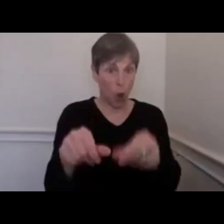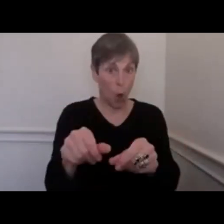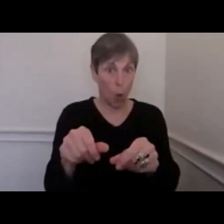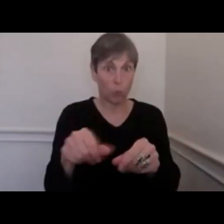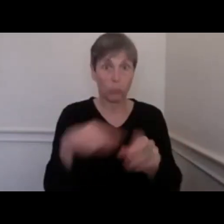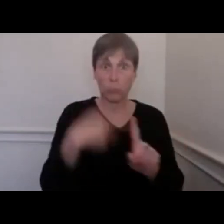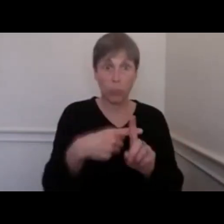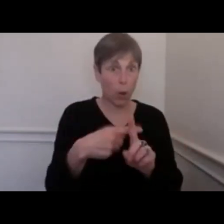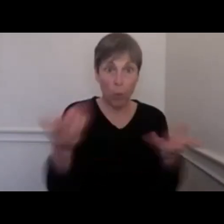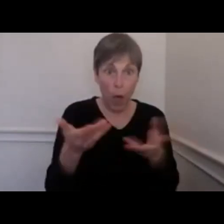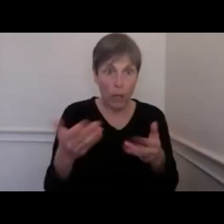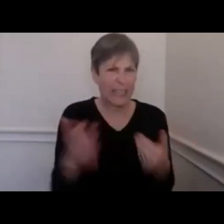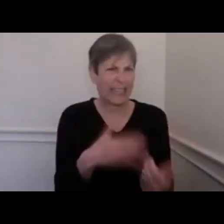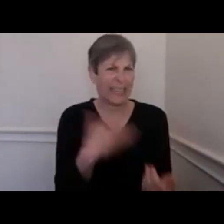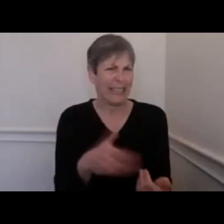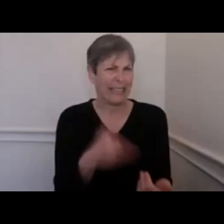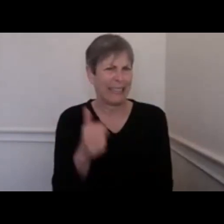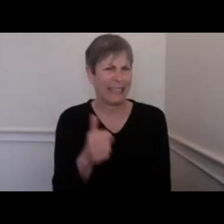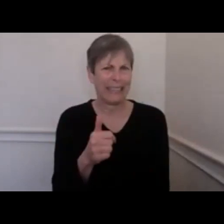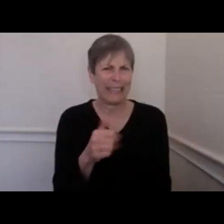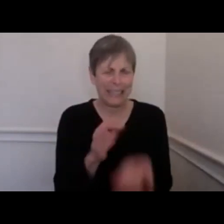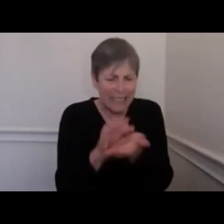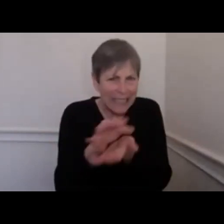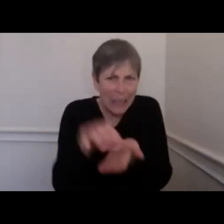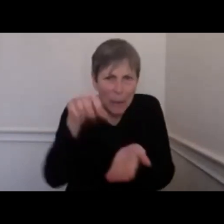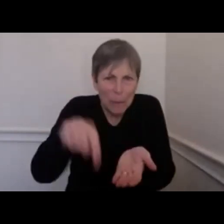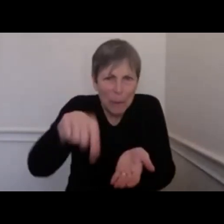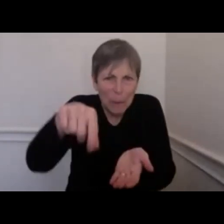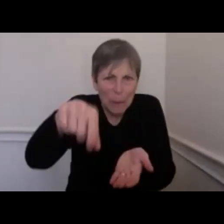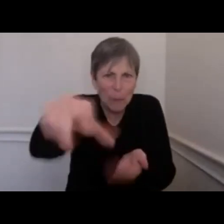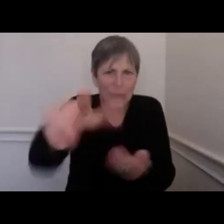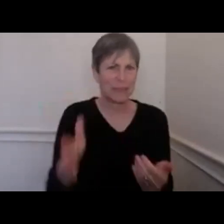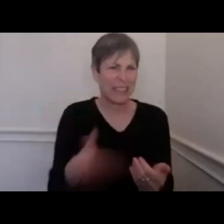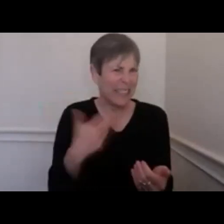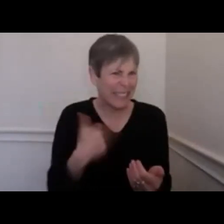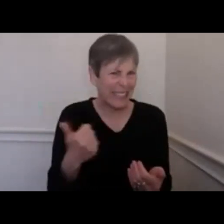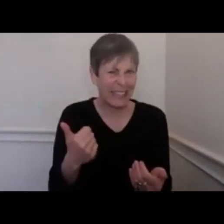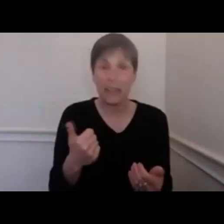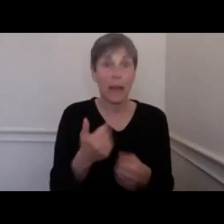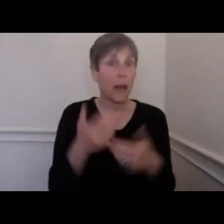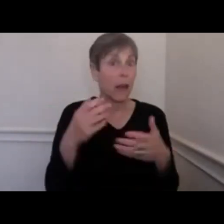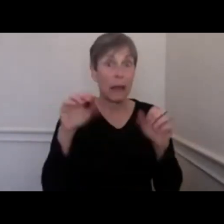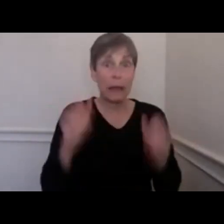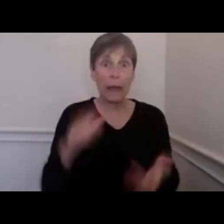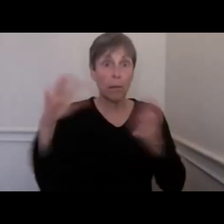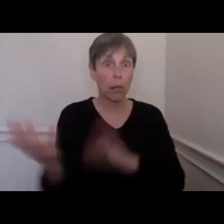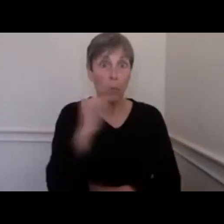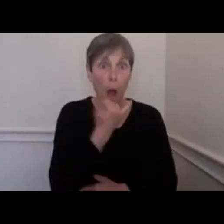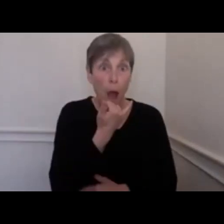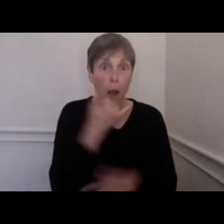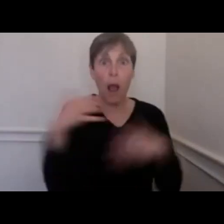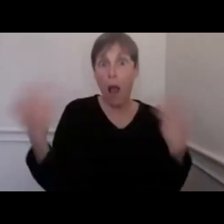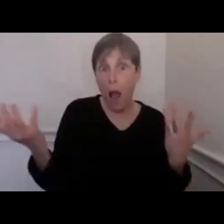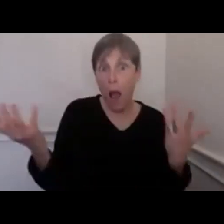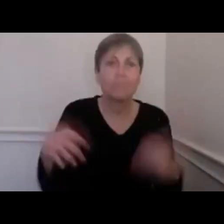You just put those seeds right in the ground. What can go wrong? There's some things that can go wrong, but it's much more